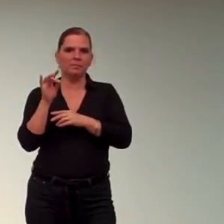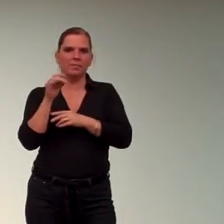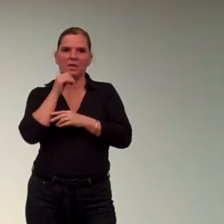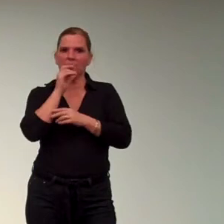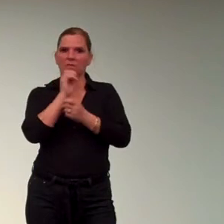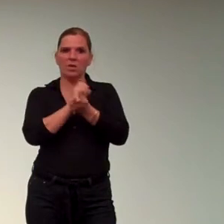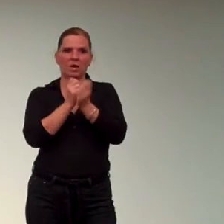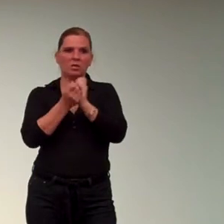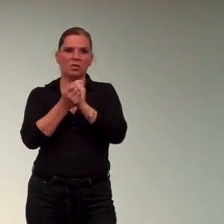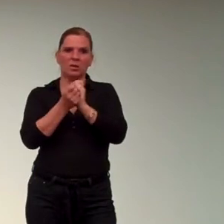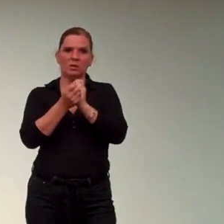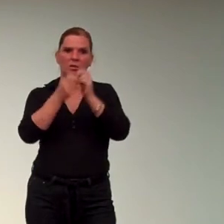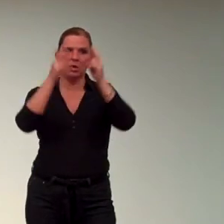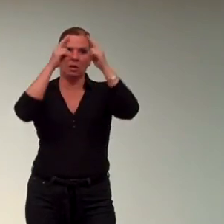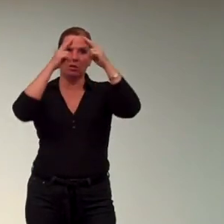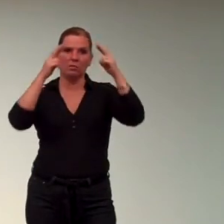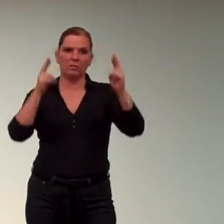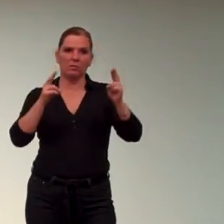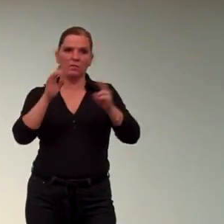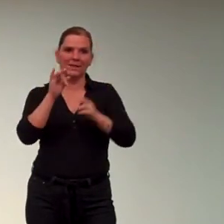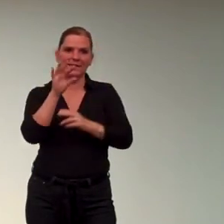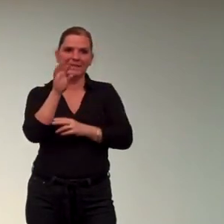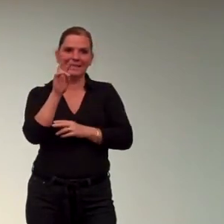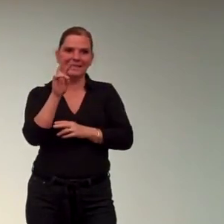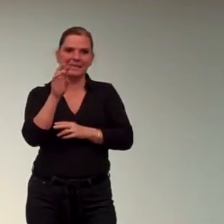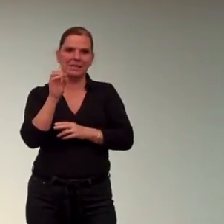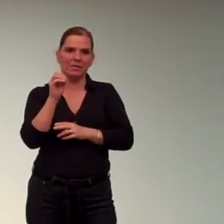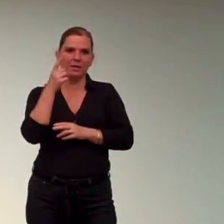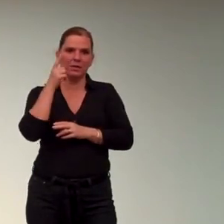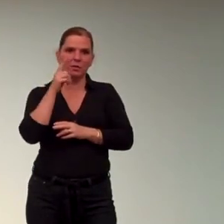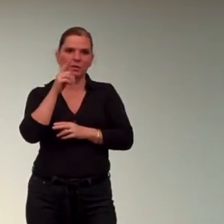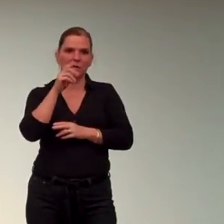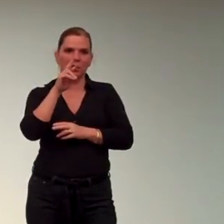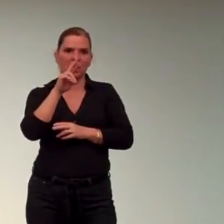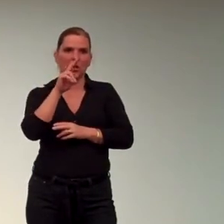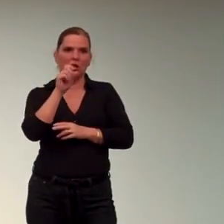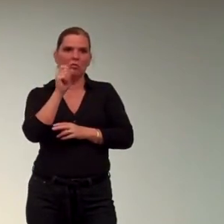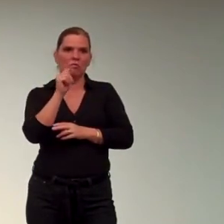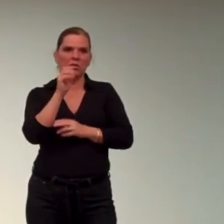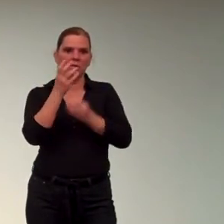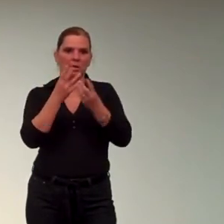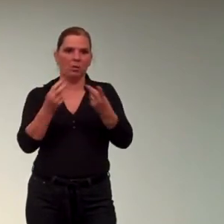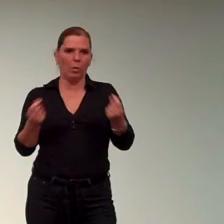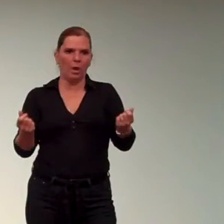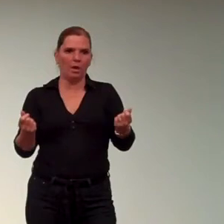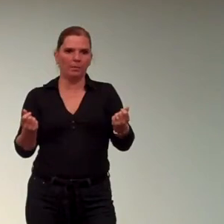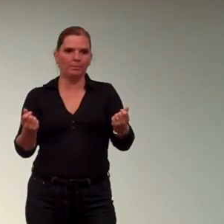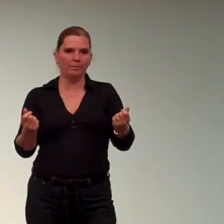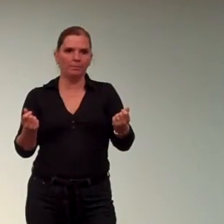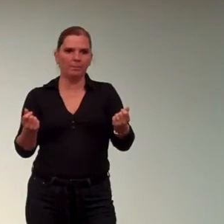roof by 1870 because it had rusted out.